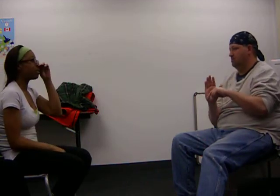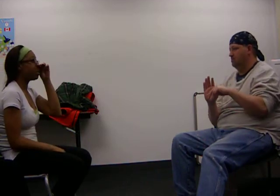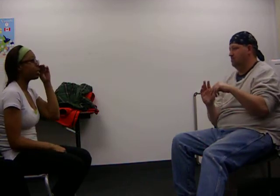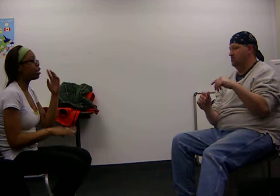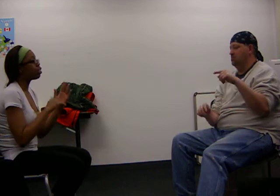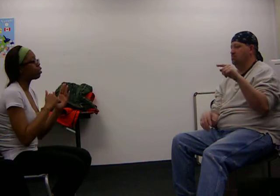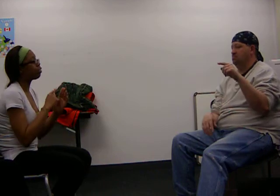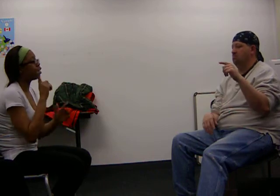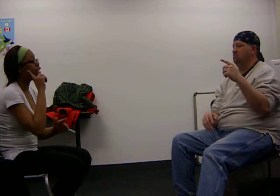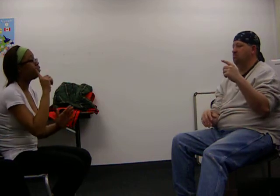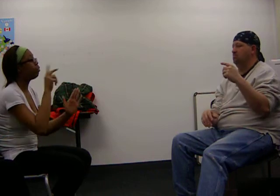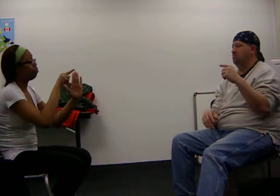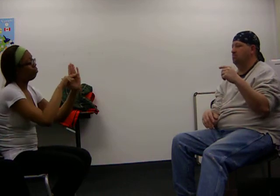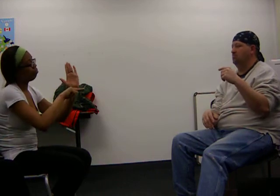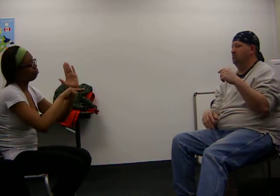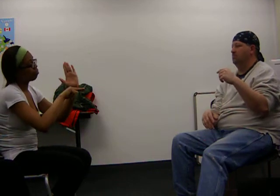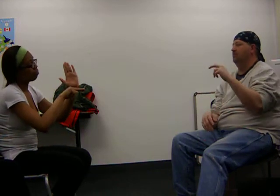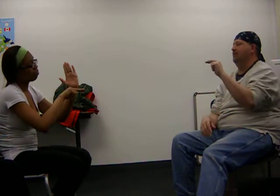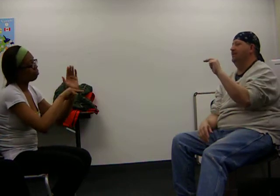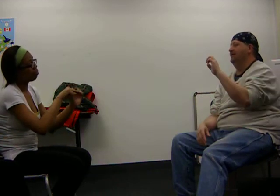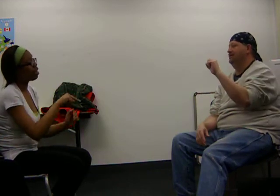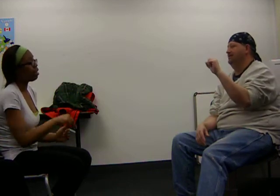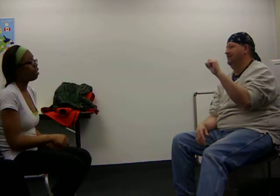the Center of the Deaf.